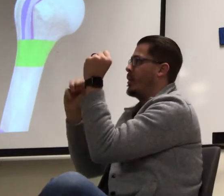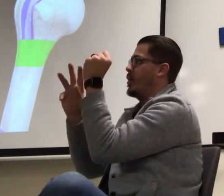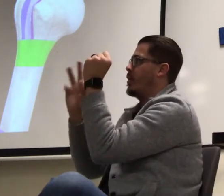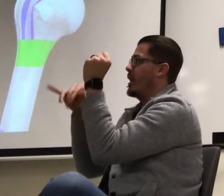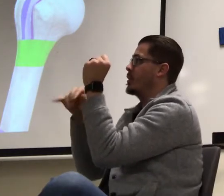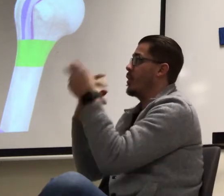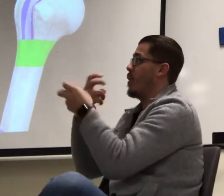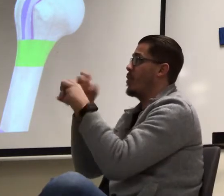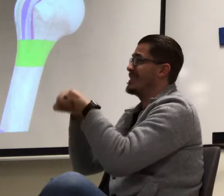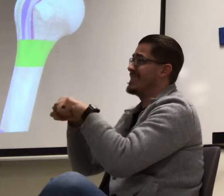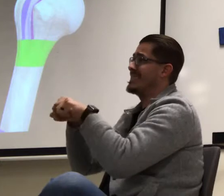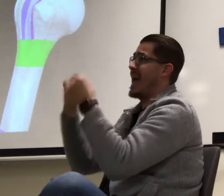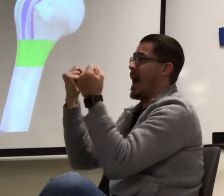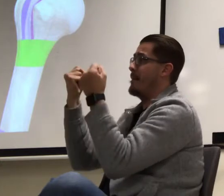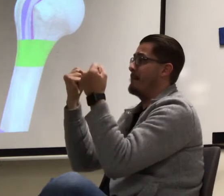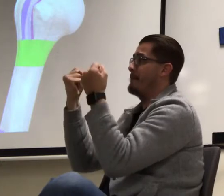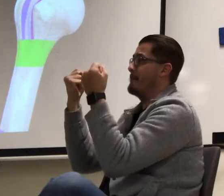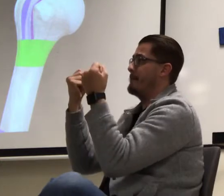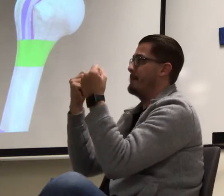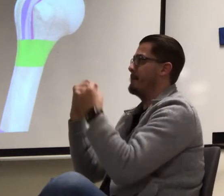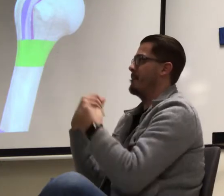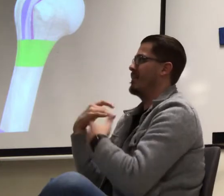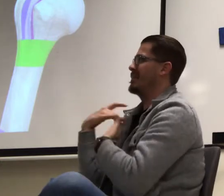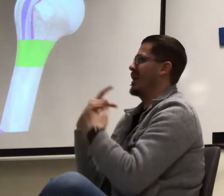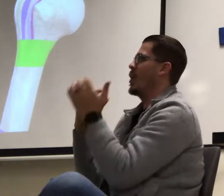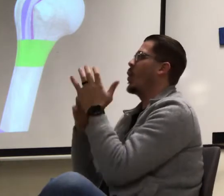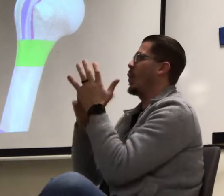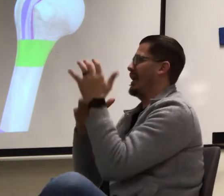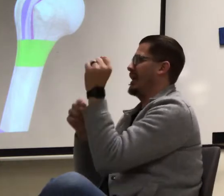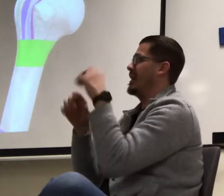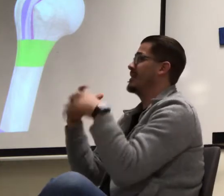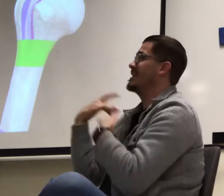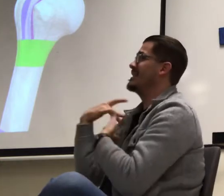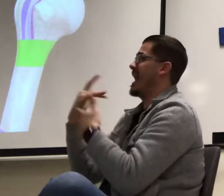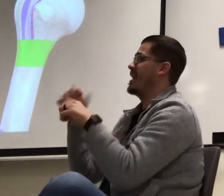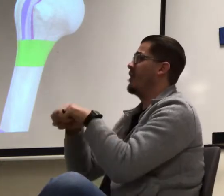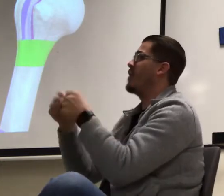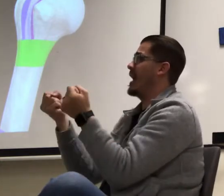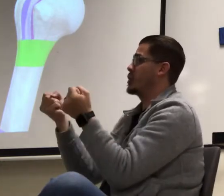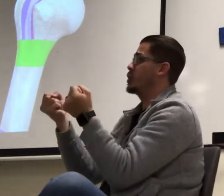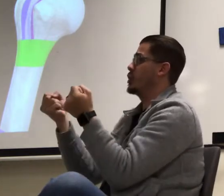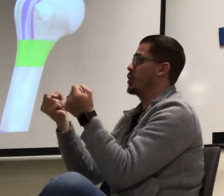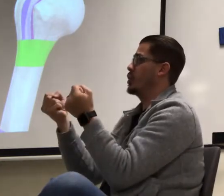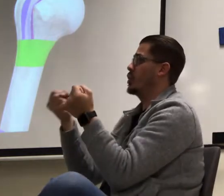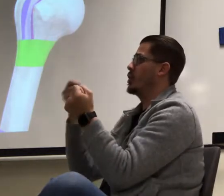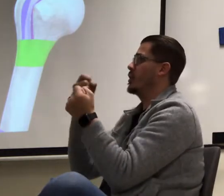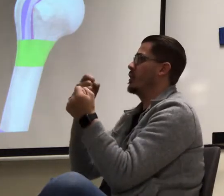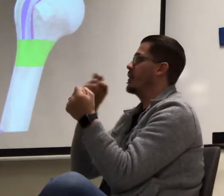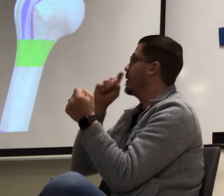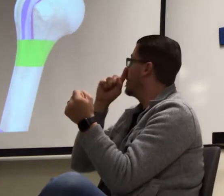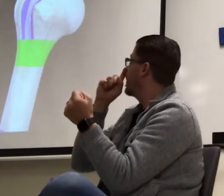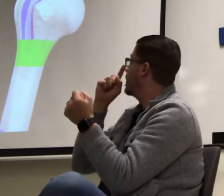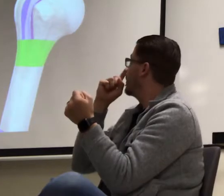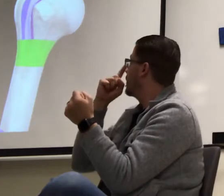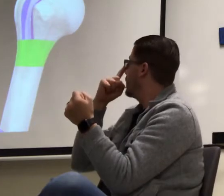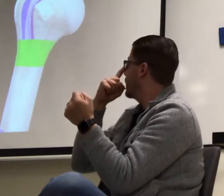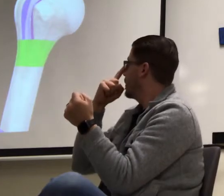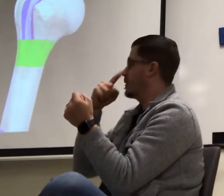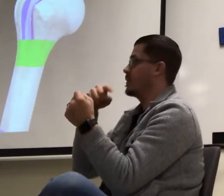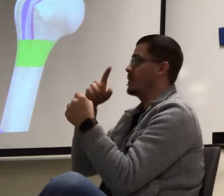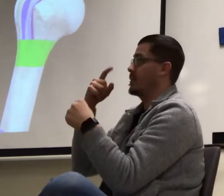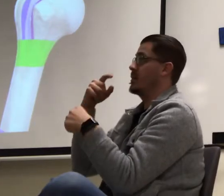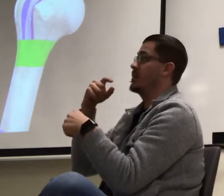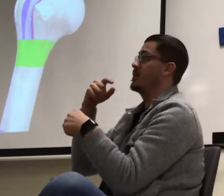bones snap, right? Prone to fracture. The anatomical neck is called the anatomical neck because in anatomy, it always goes